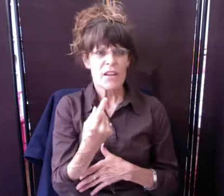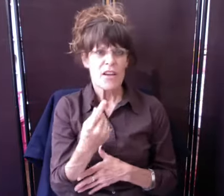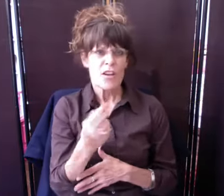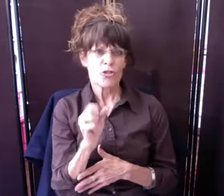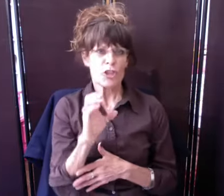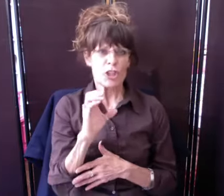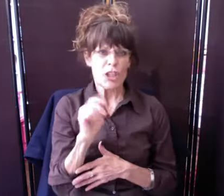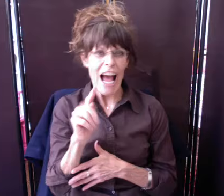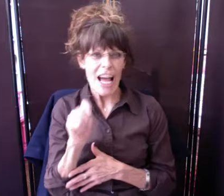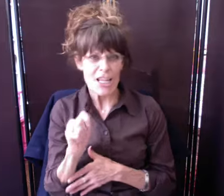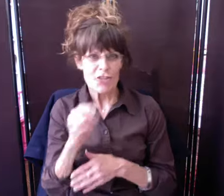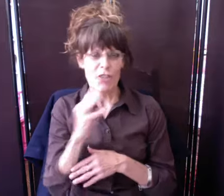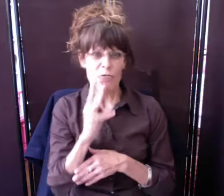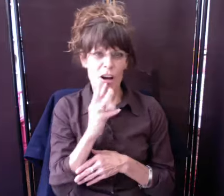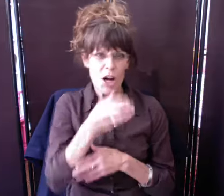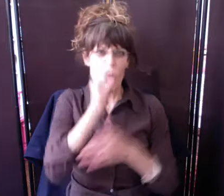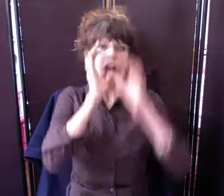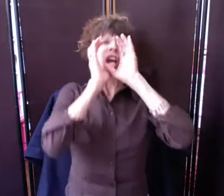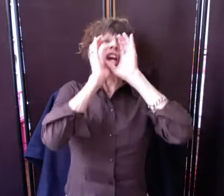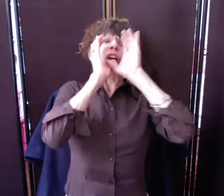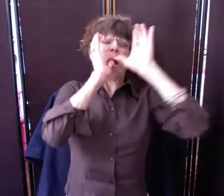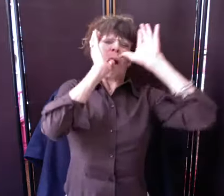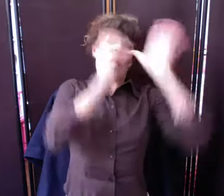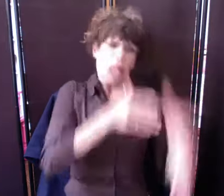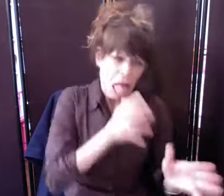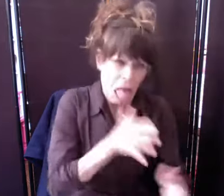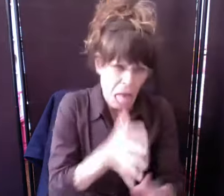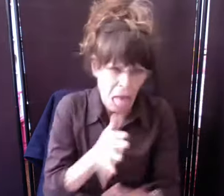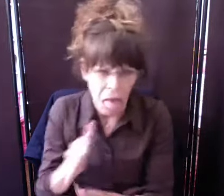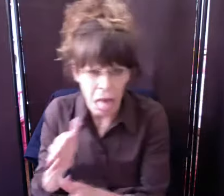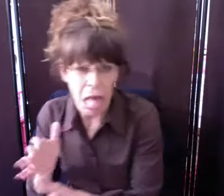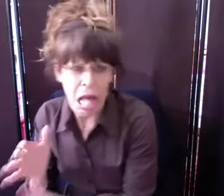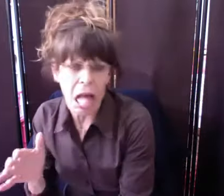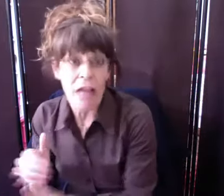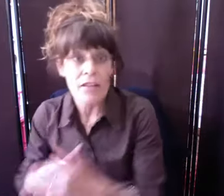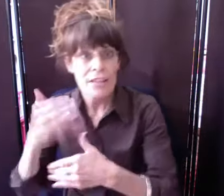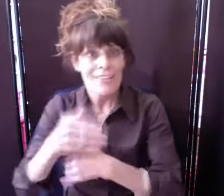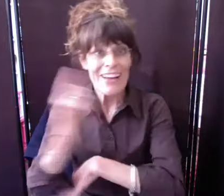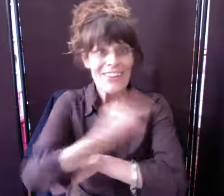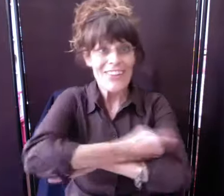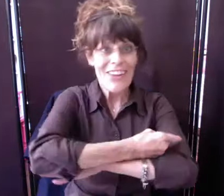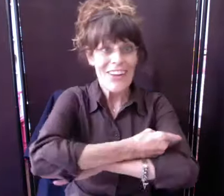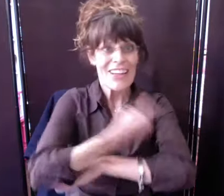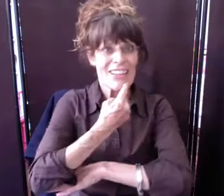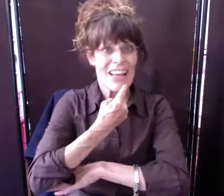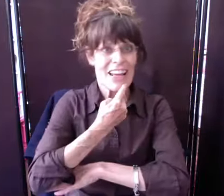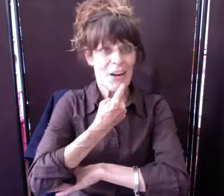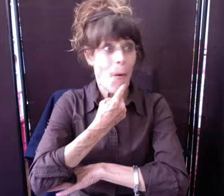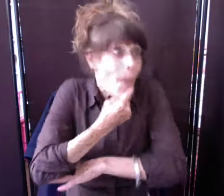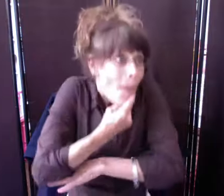night. And the next day I said to my, I call her my cousin for lack of better word. I said to her, when can we do this again? I